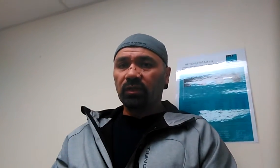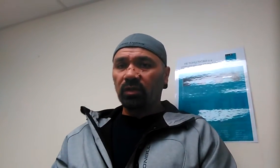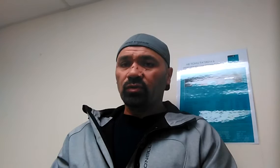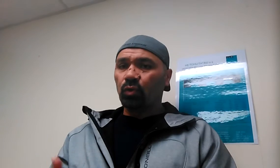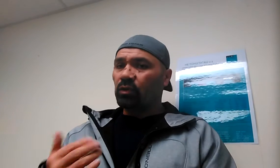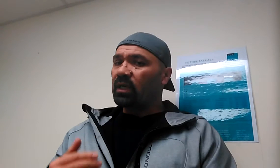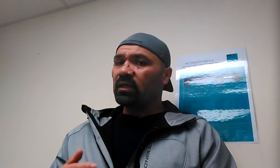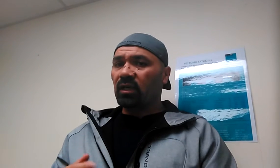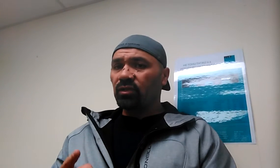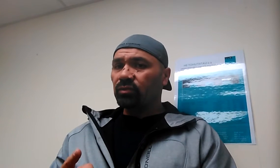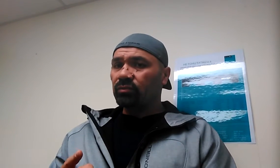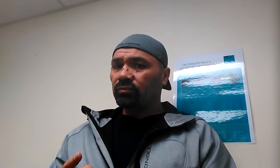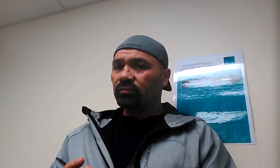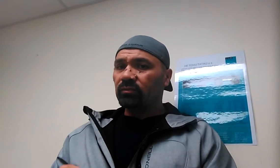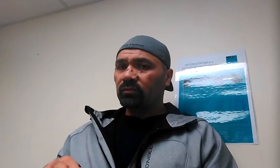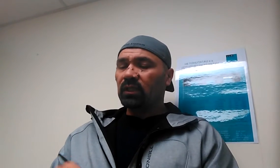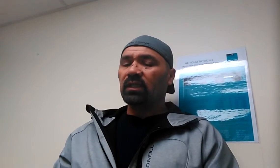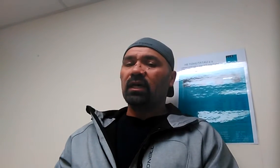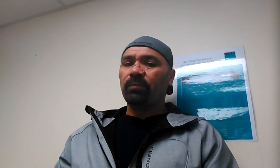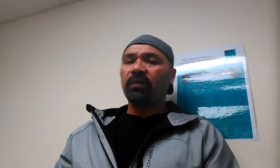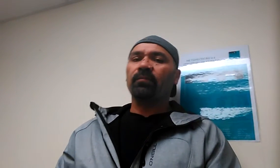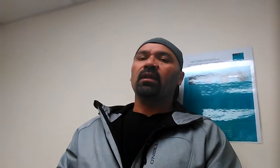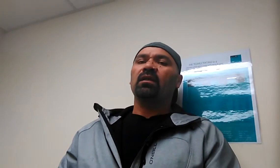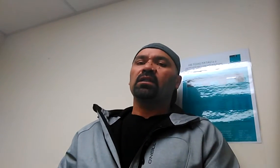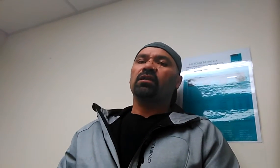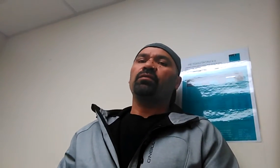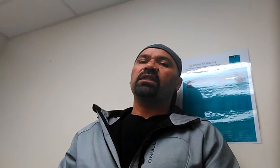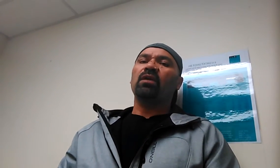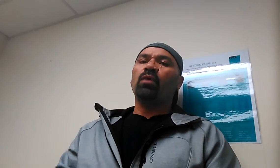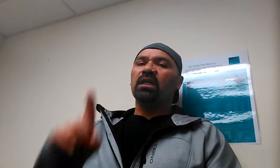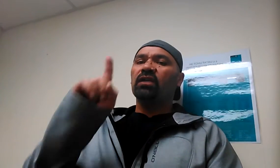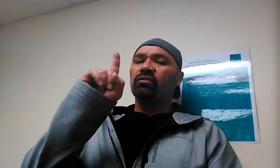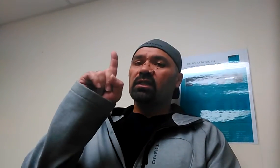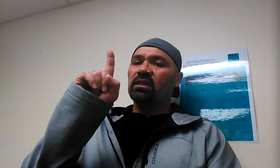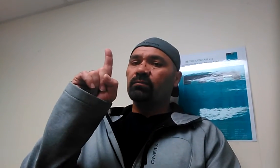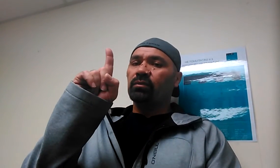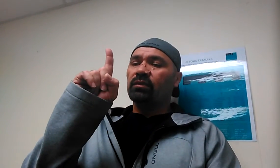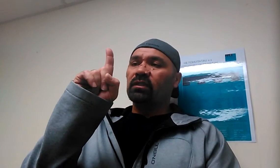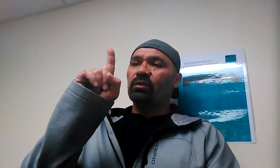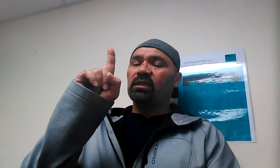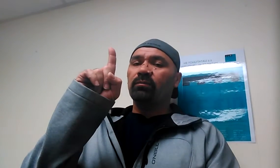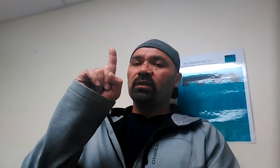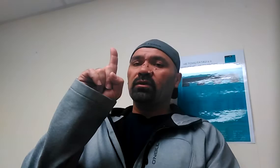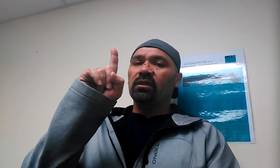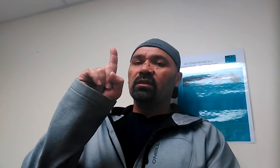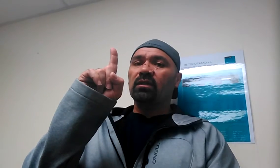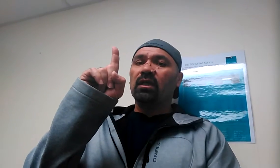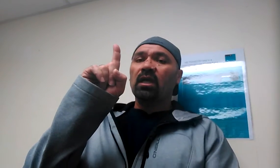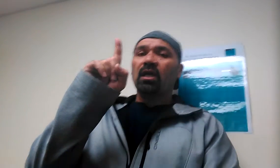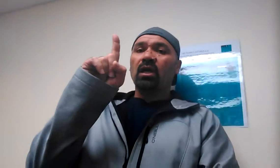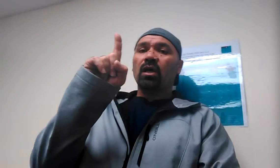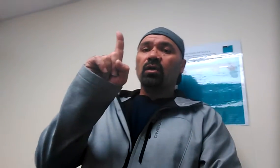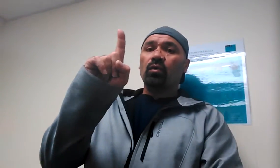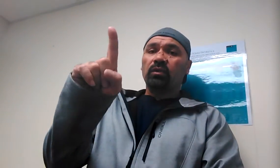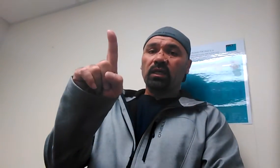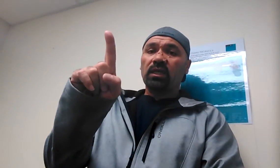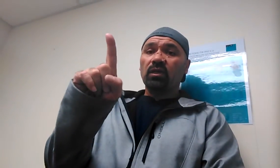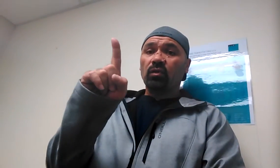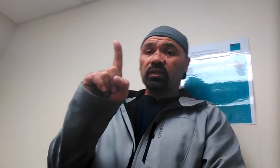Rau. Kōrero mai, rau. Ka pai. So if we say 100, it's simple. So we simply do this. Ko tahi or